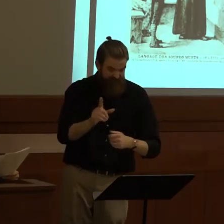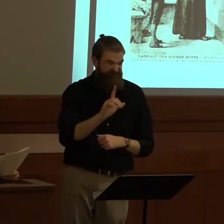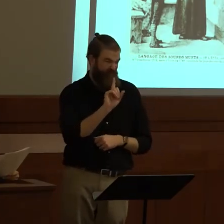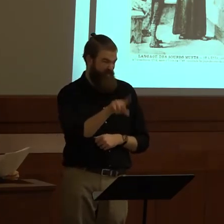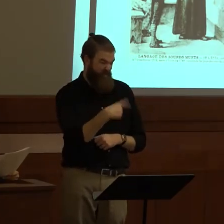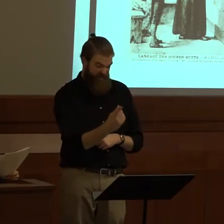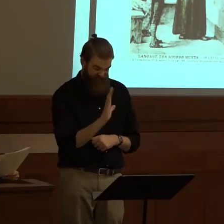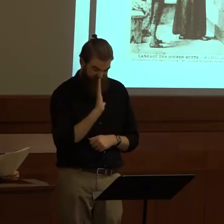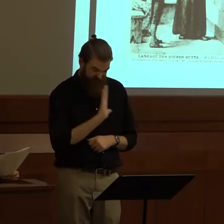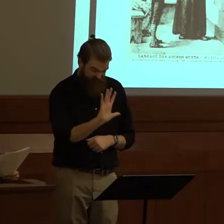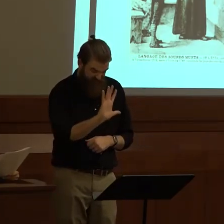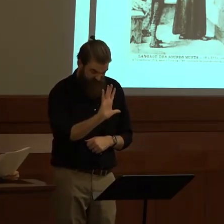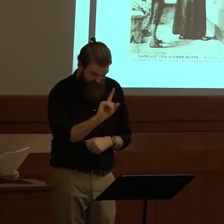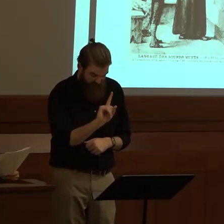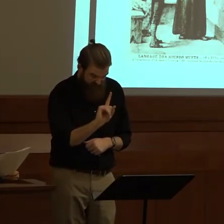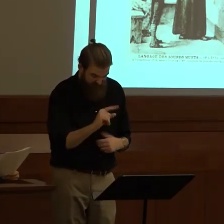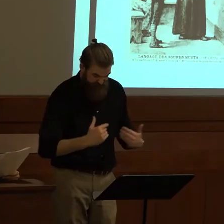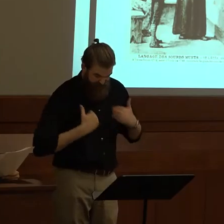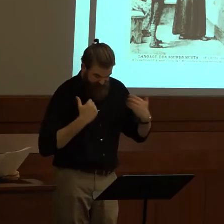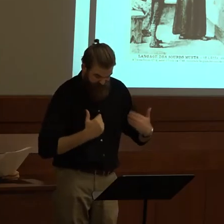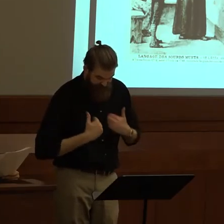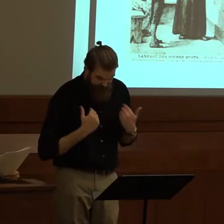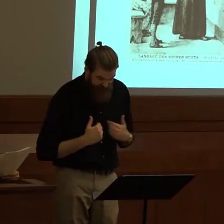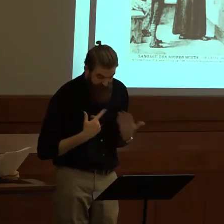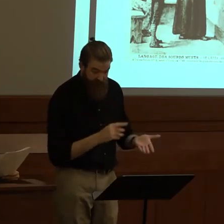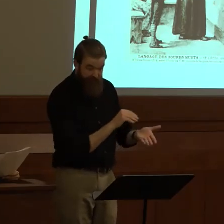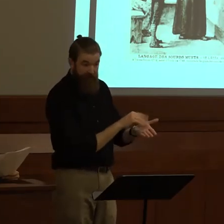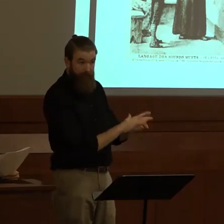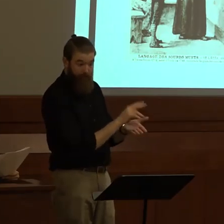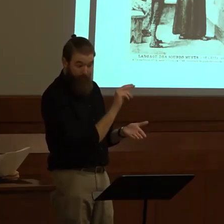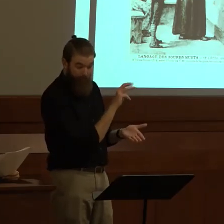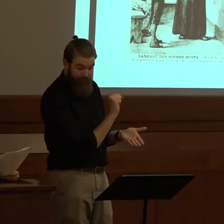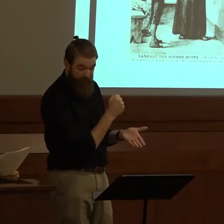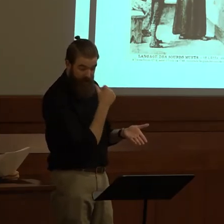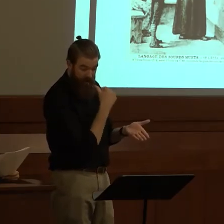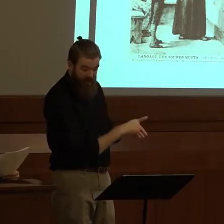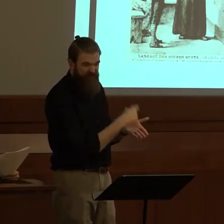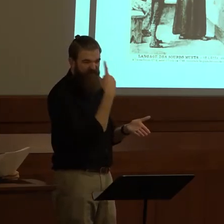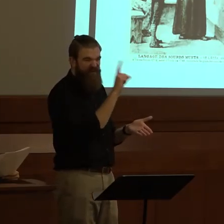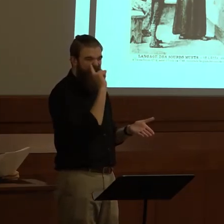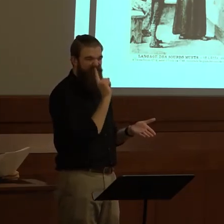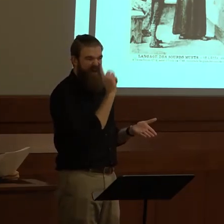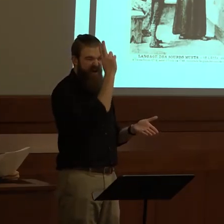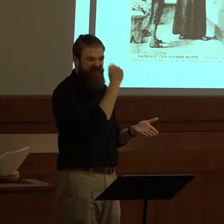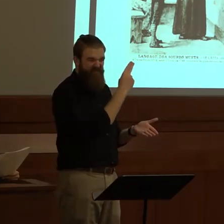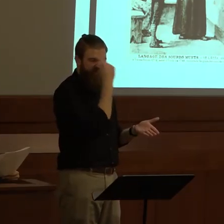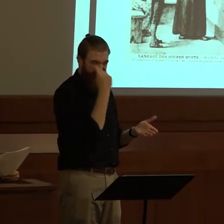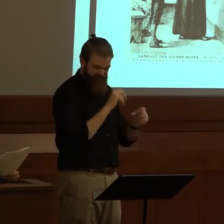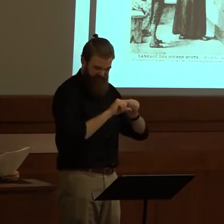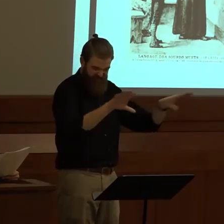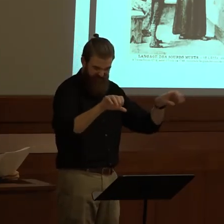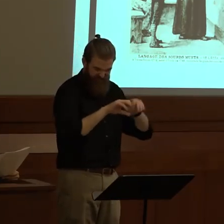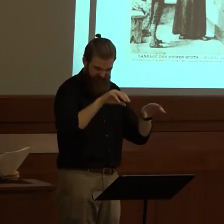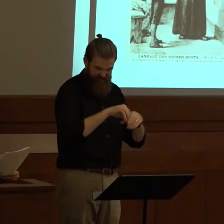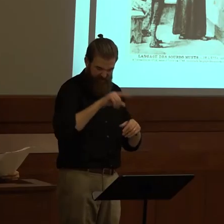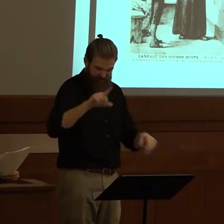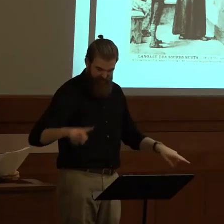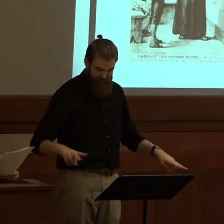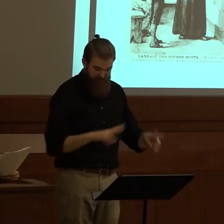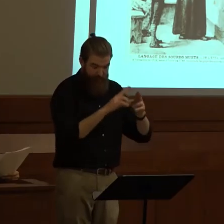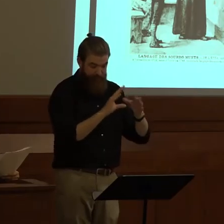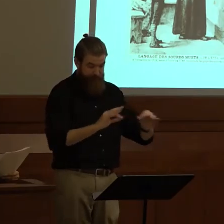exceptional deaf man who passed the difficult examination which the church demands to serve Christ under the surplice, the stole,